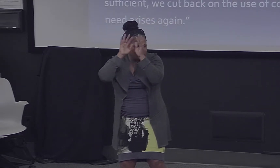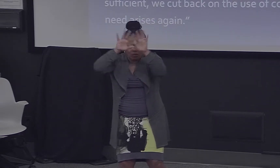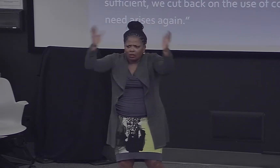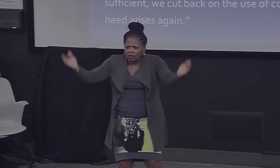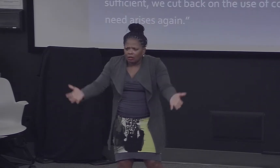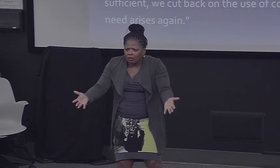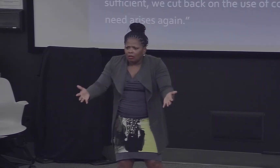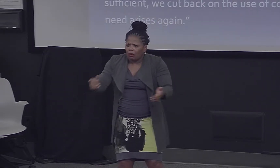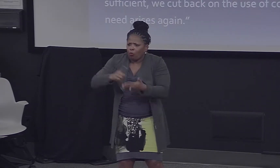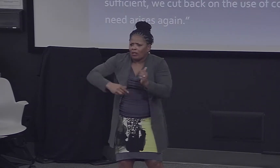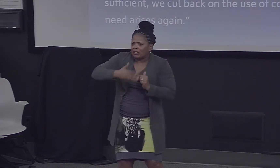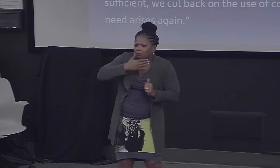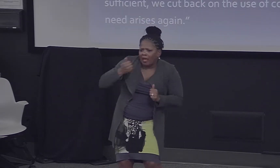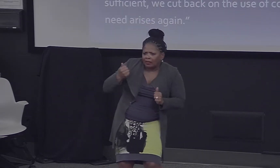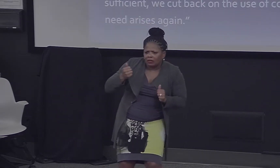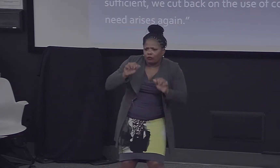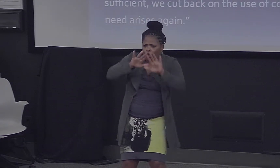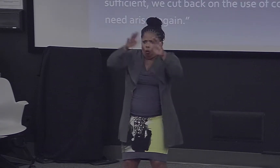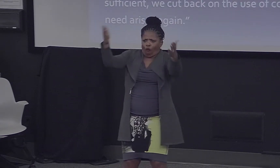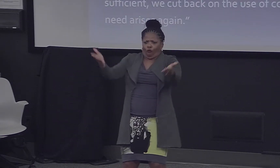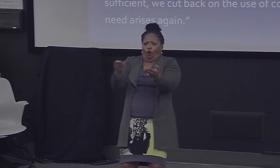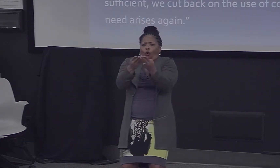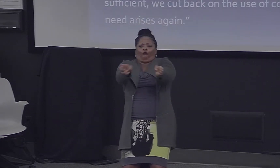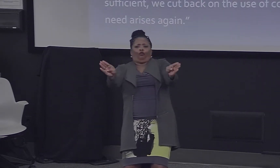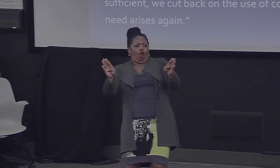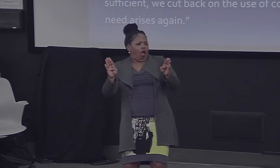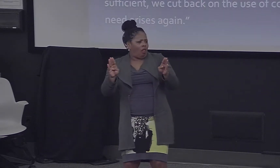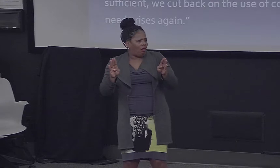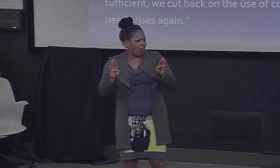perspective about the efficiency of filling a job. A manager is